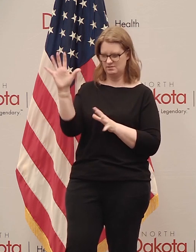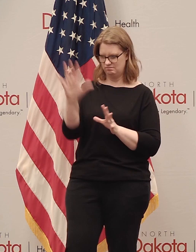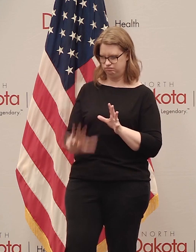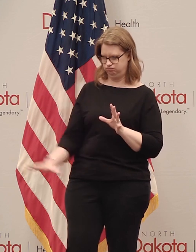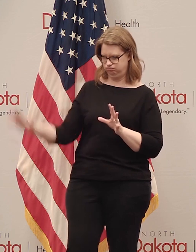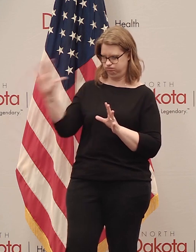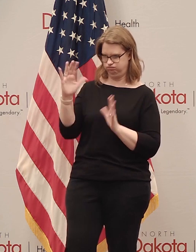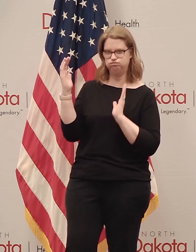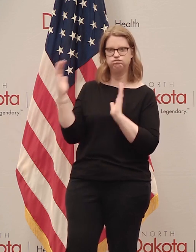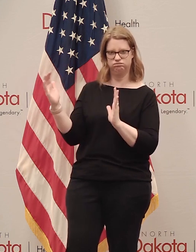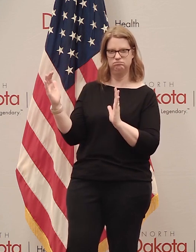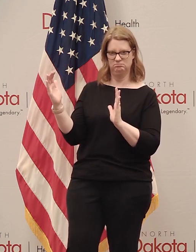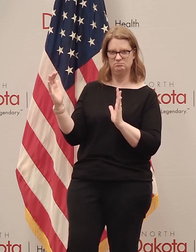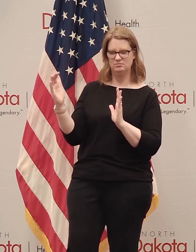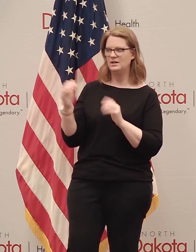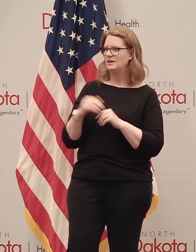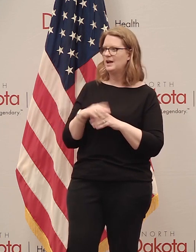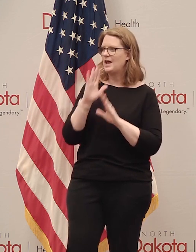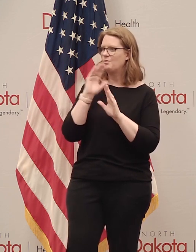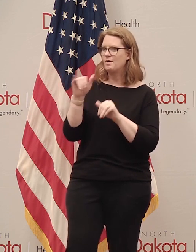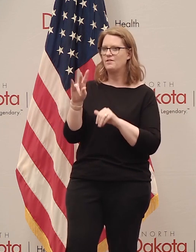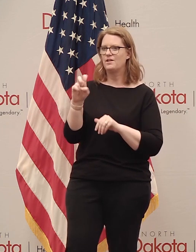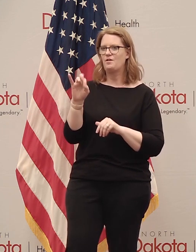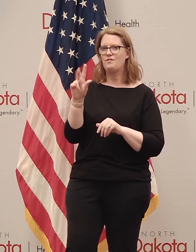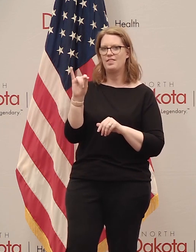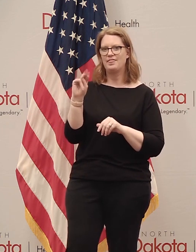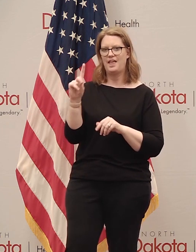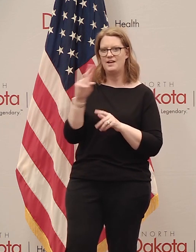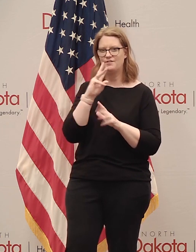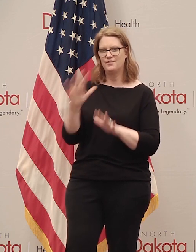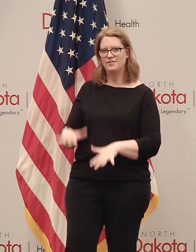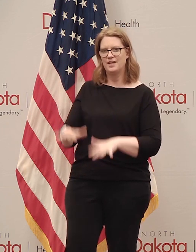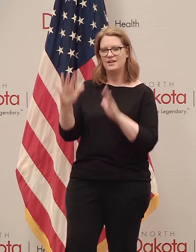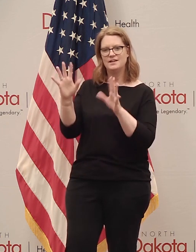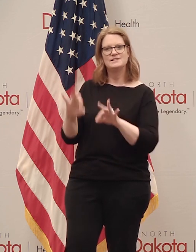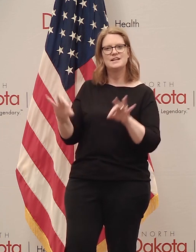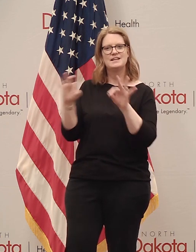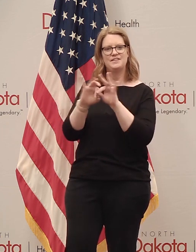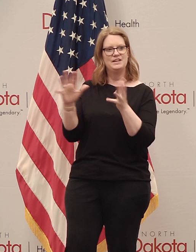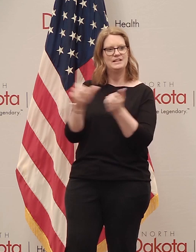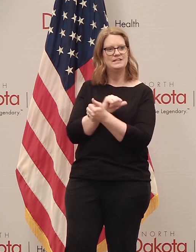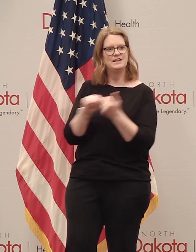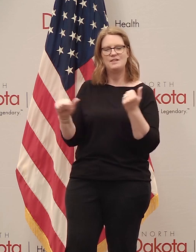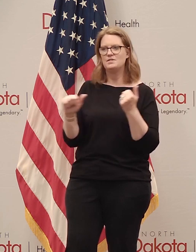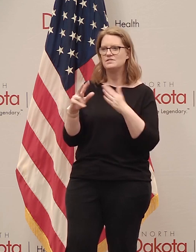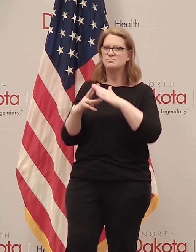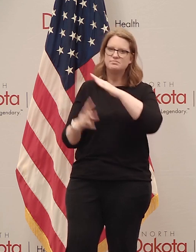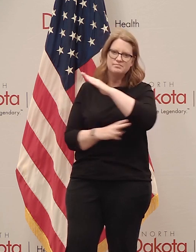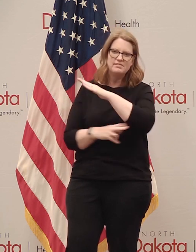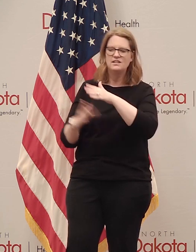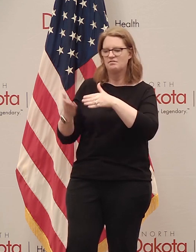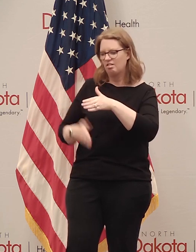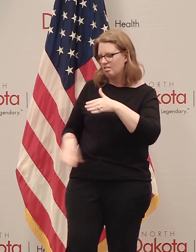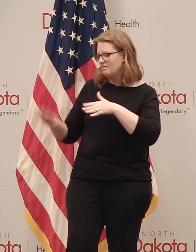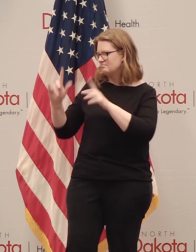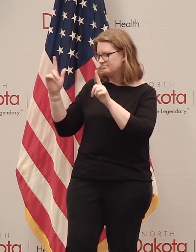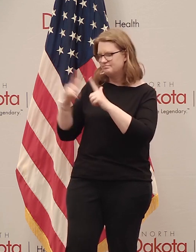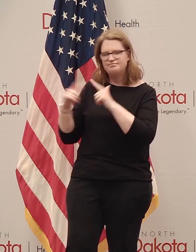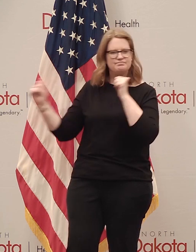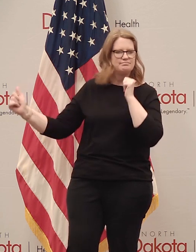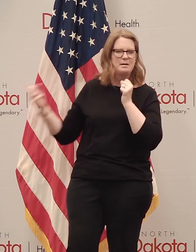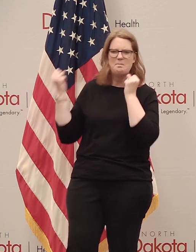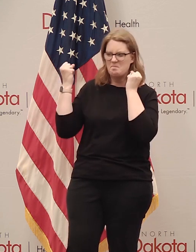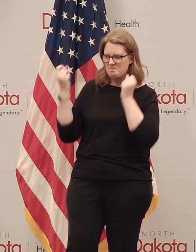Wells. And river and overland flooding this spring caused significant damage to roads, bridges, culverts in North Dakota counties that were